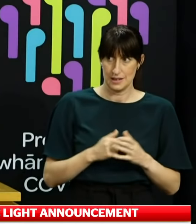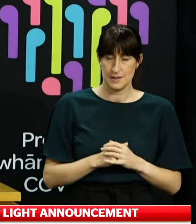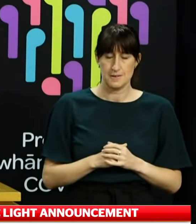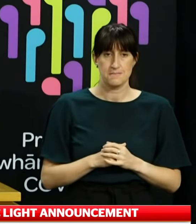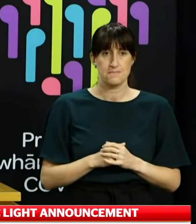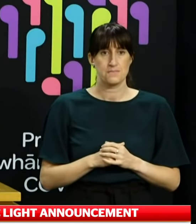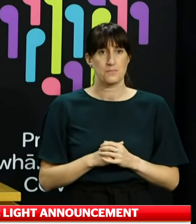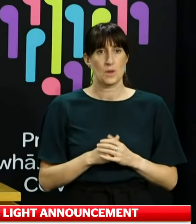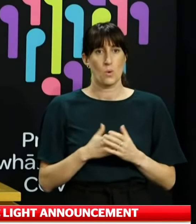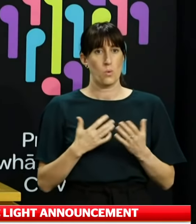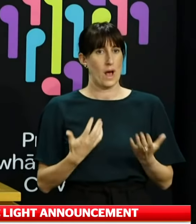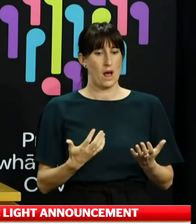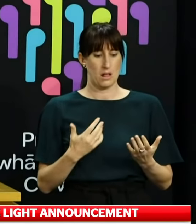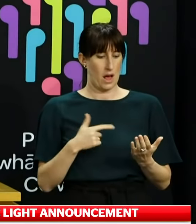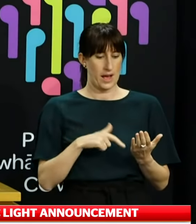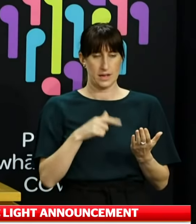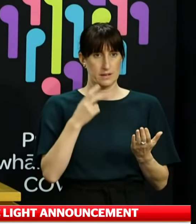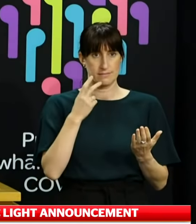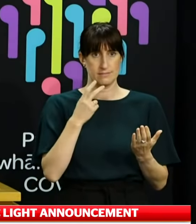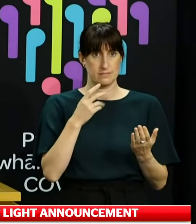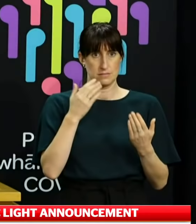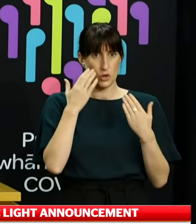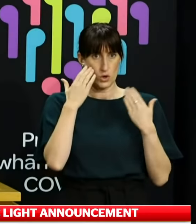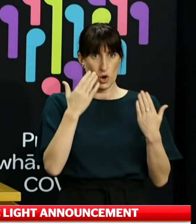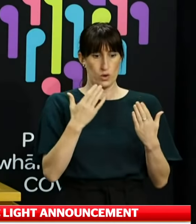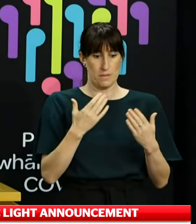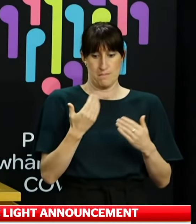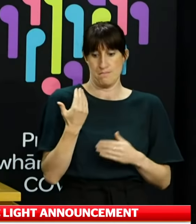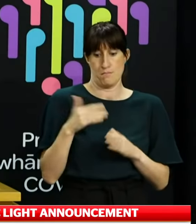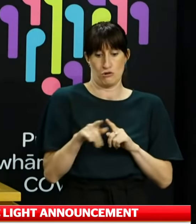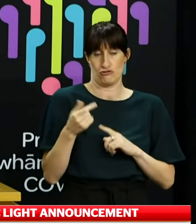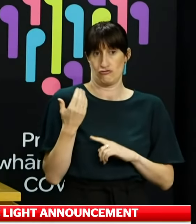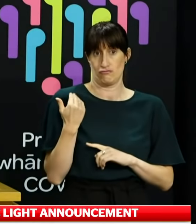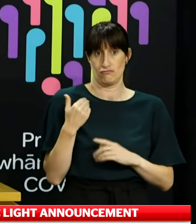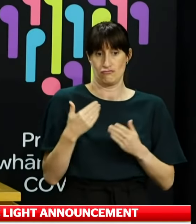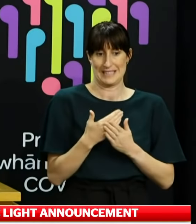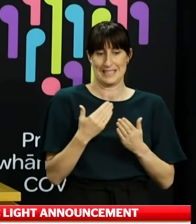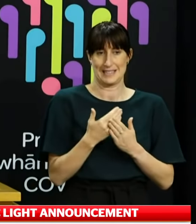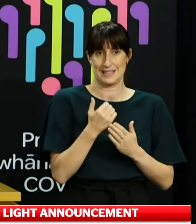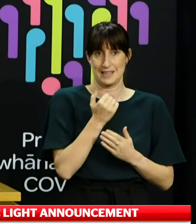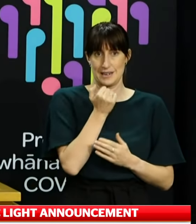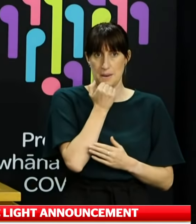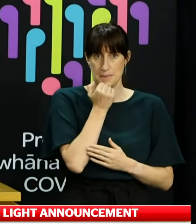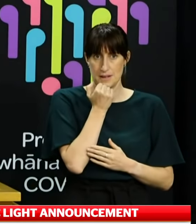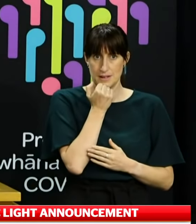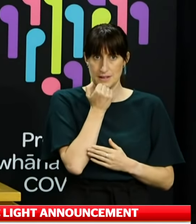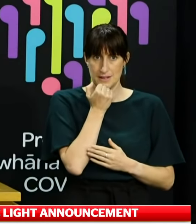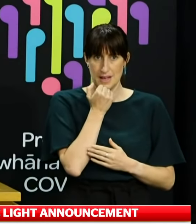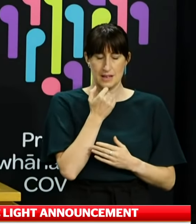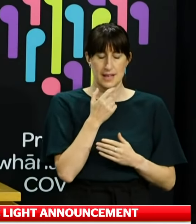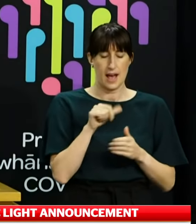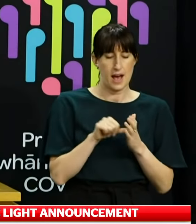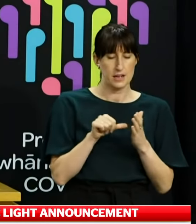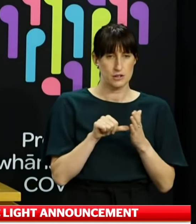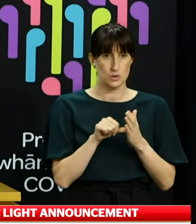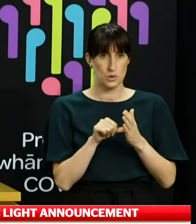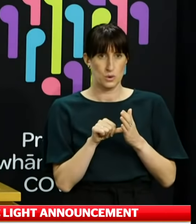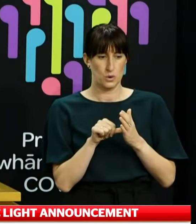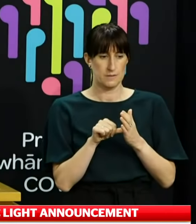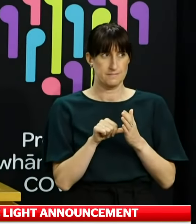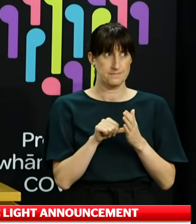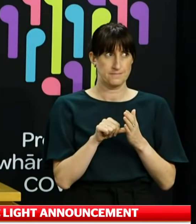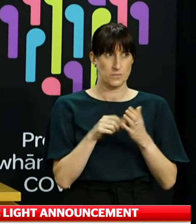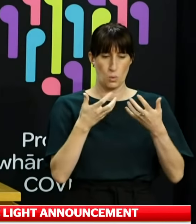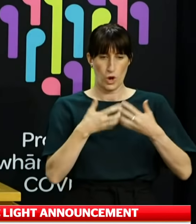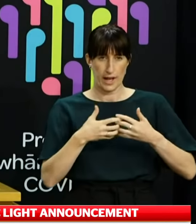I haven't got the latest figures in front of me. And it's very difficult to draw accurate conclusions about that because, of course, a lot of the pay